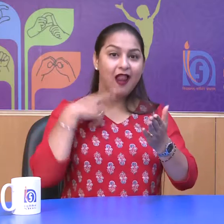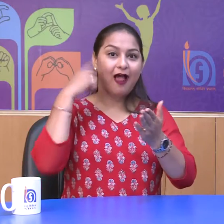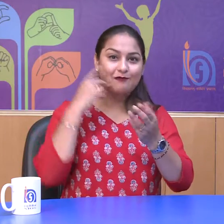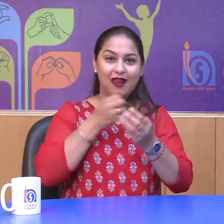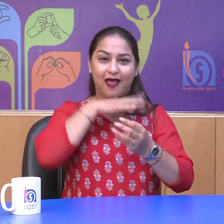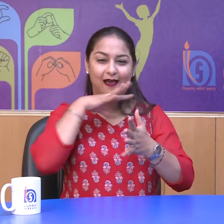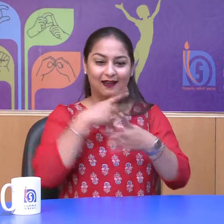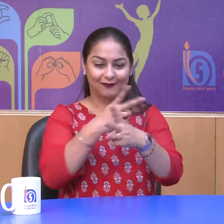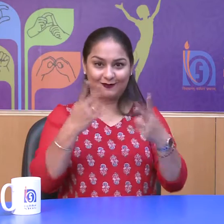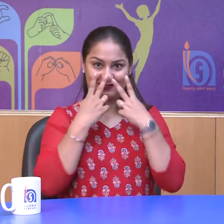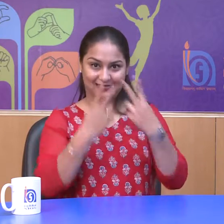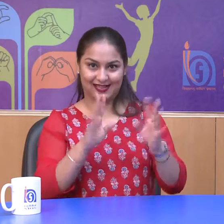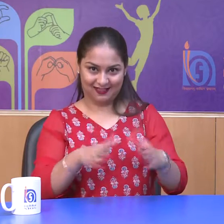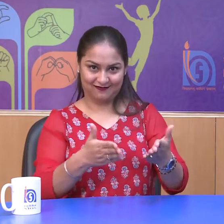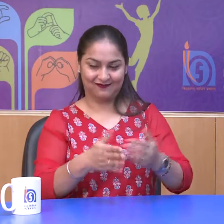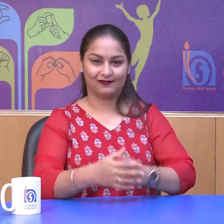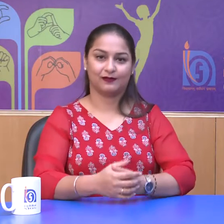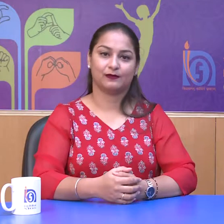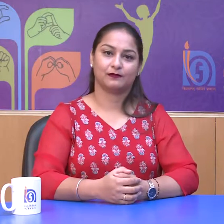end with explosion.